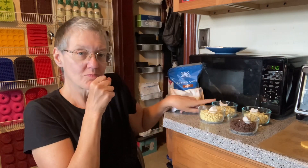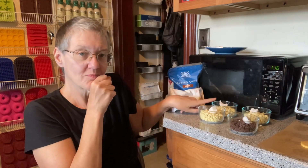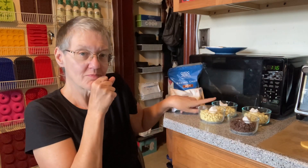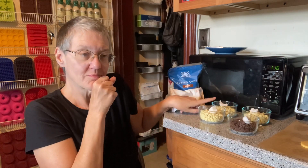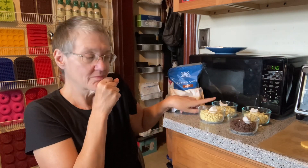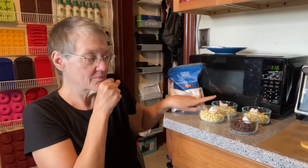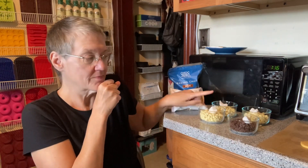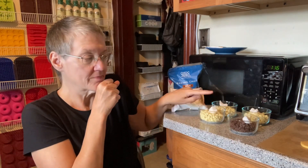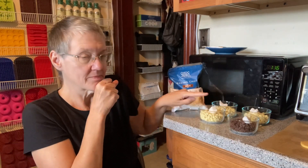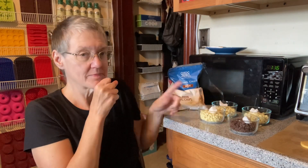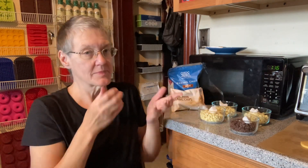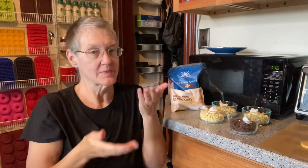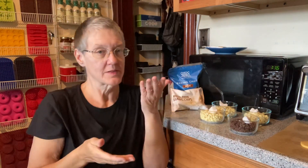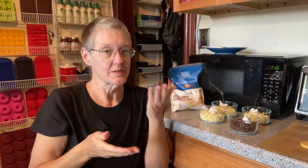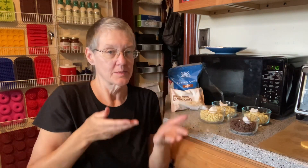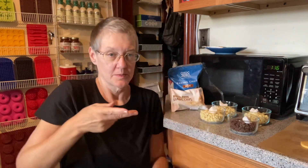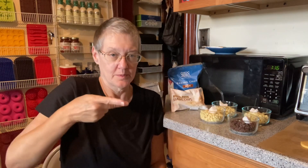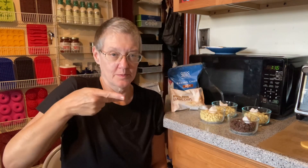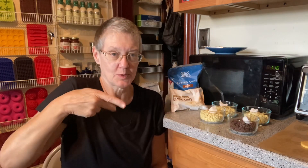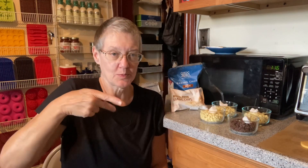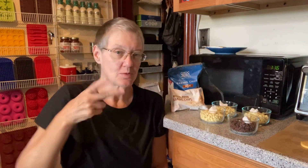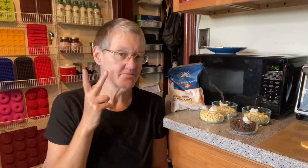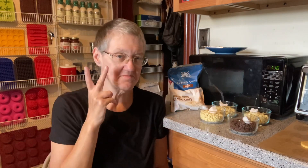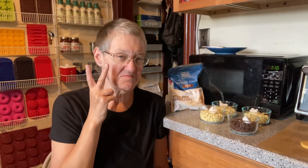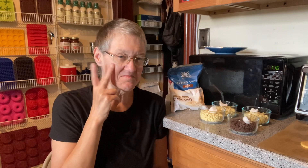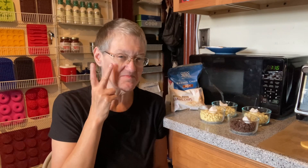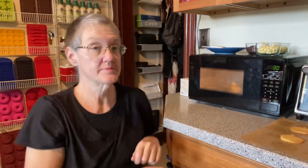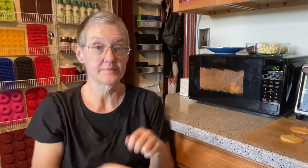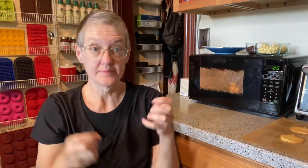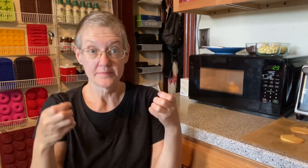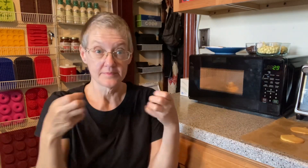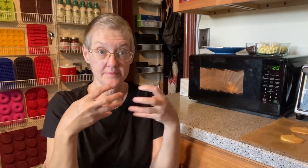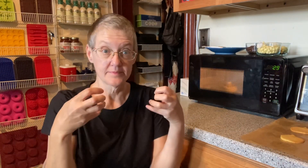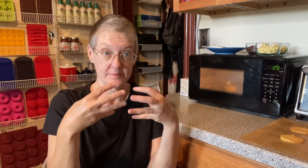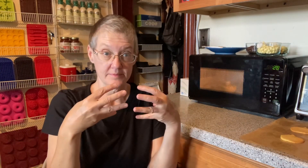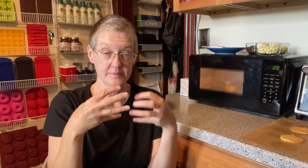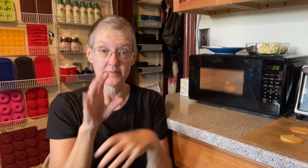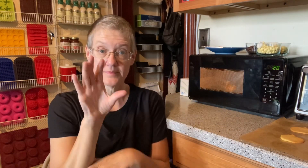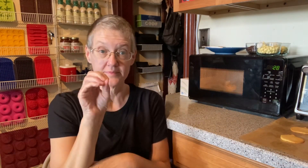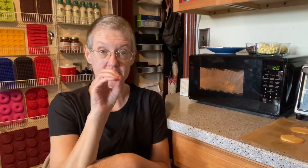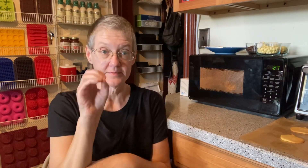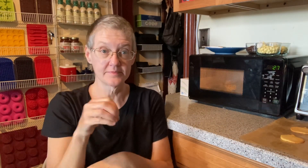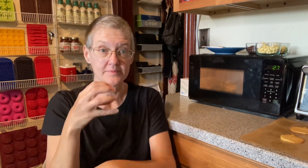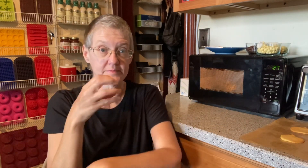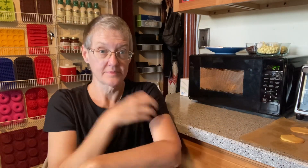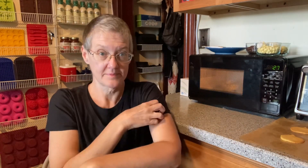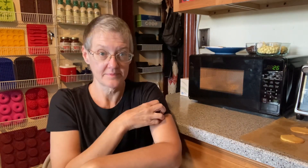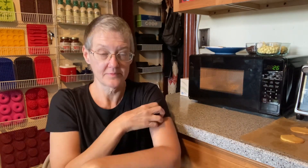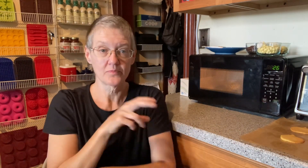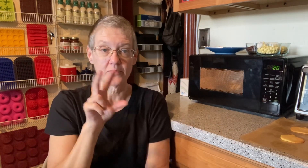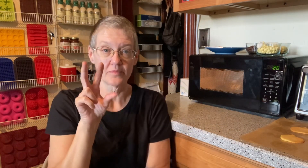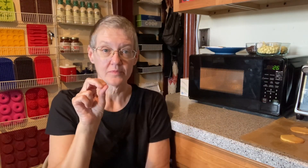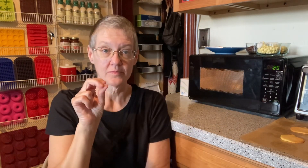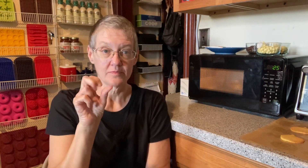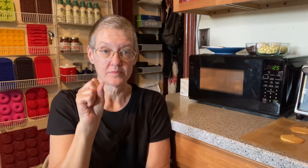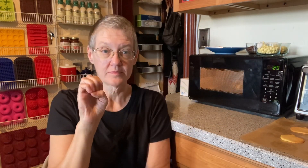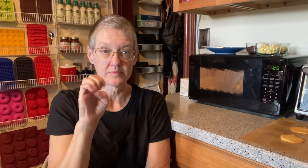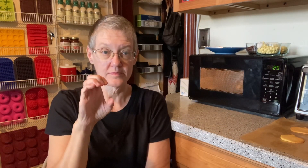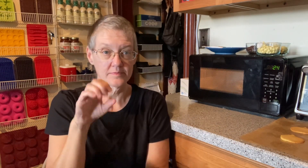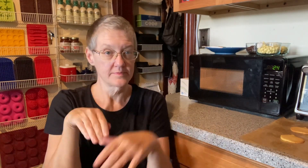I want to make one orange and maybe we'll make one purple. We'll see. So I'm going to microwave it at 50% power for 30